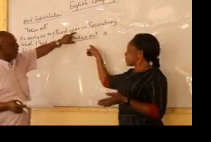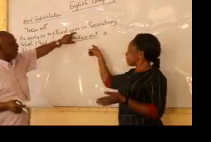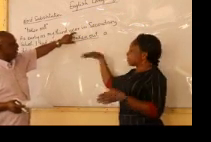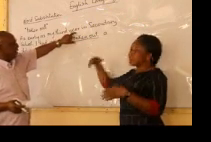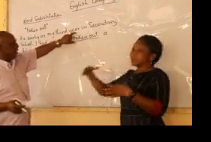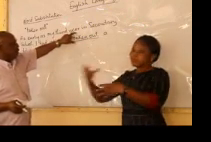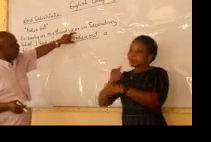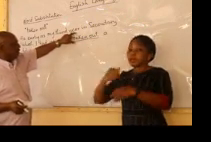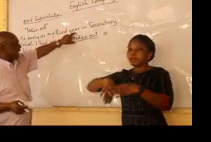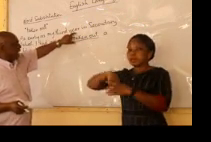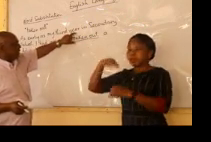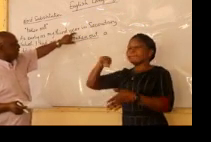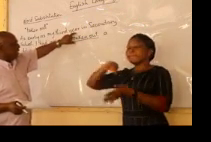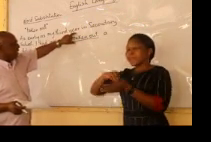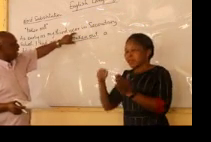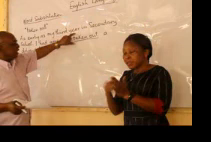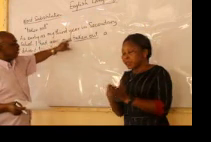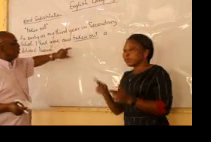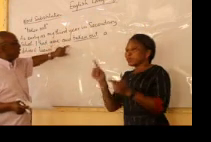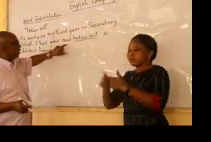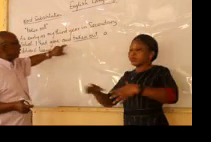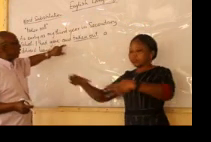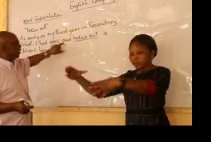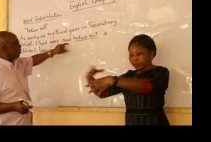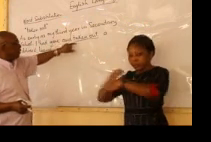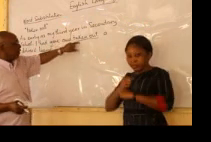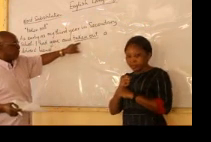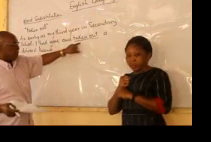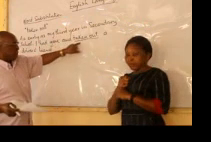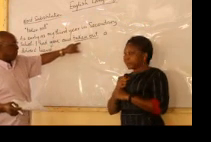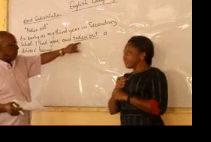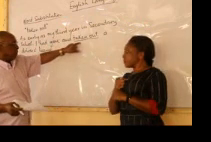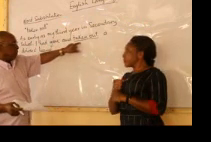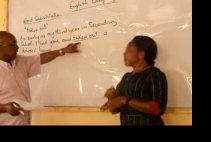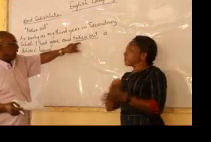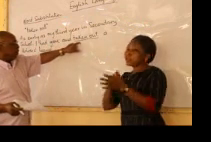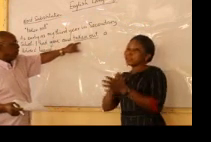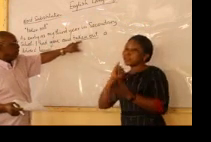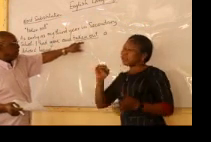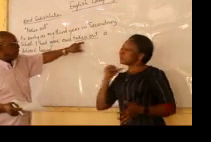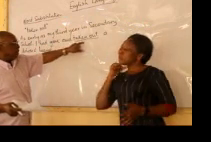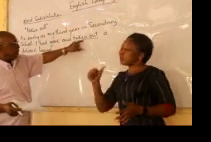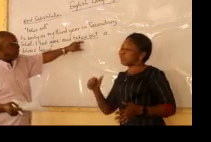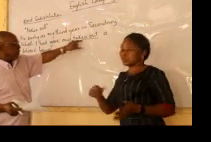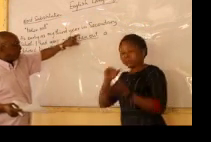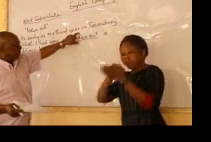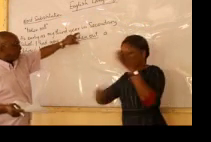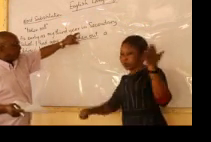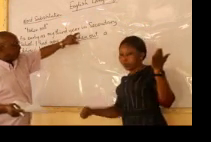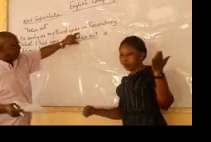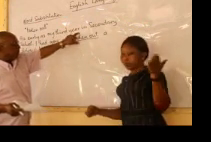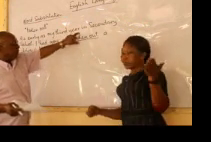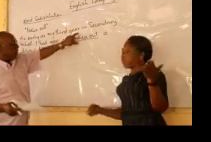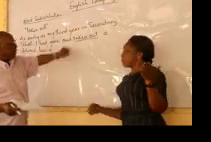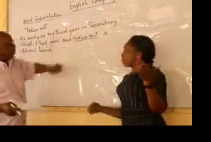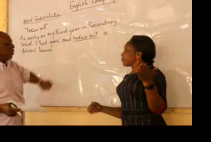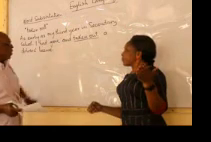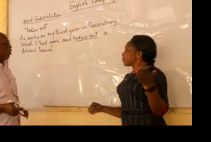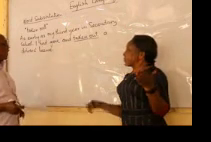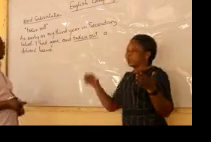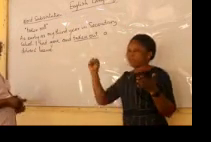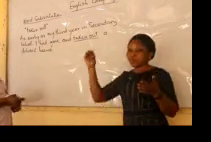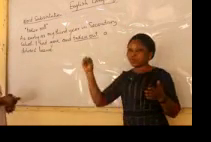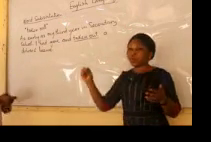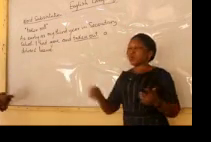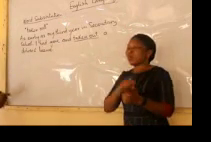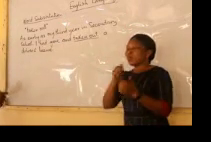It means obtained. It is not removed from. It cannot mean removed from. So